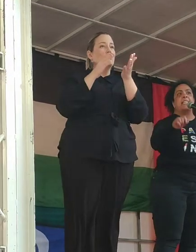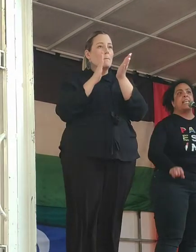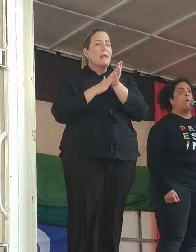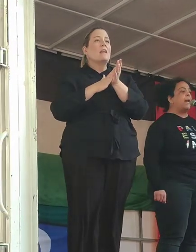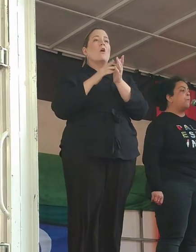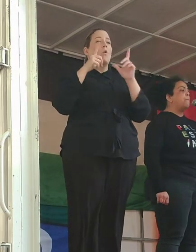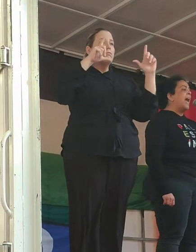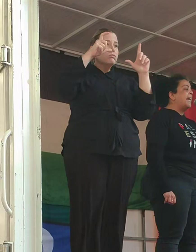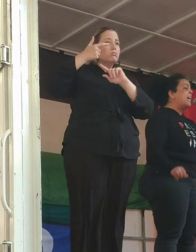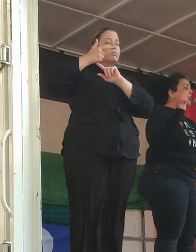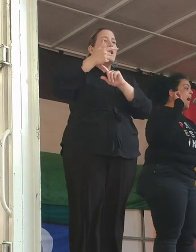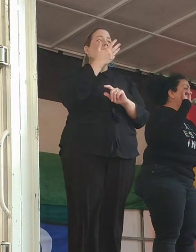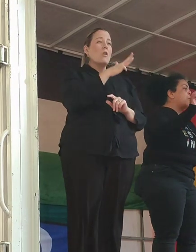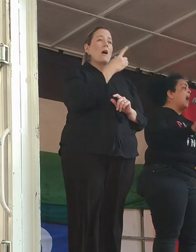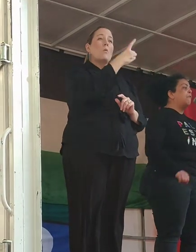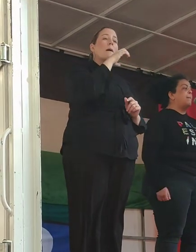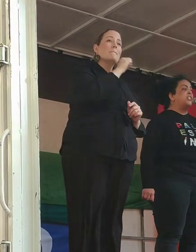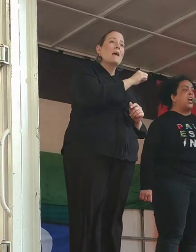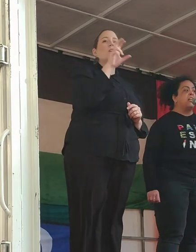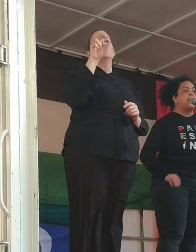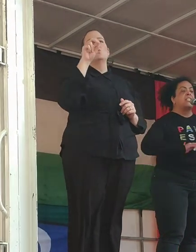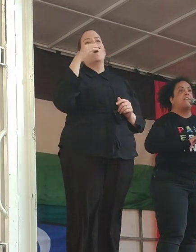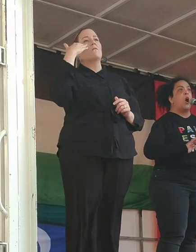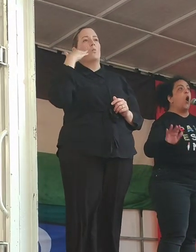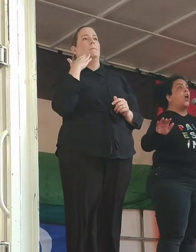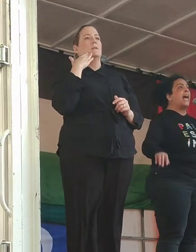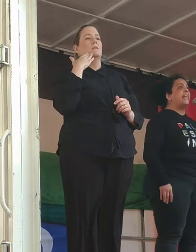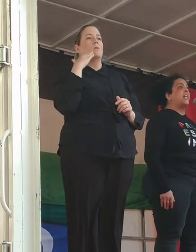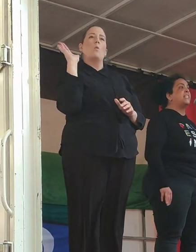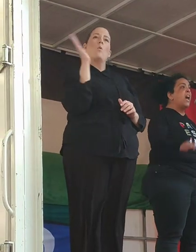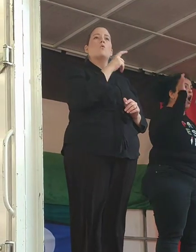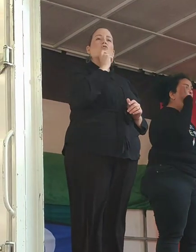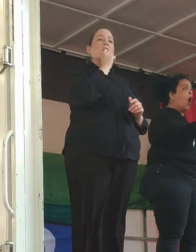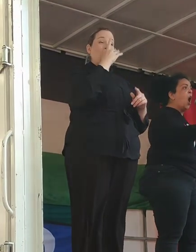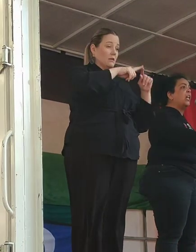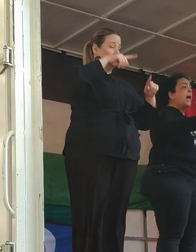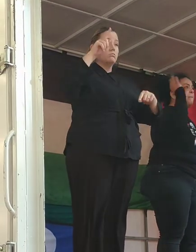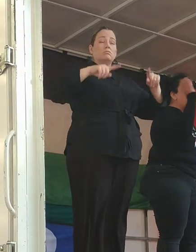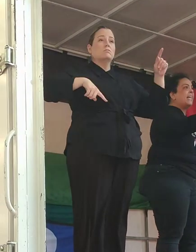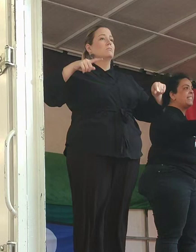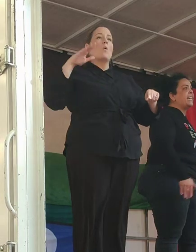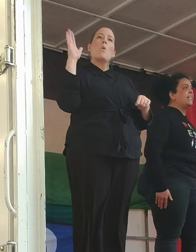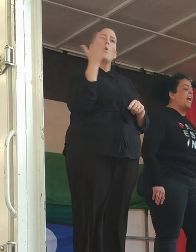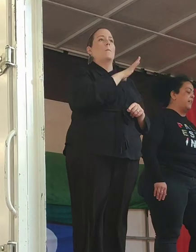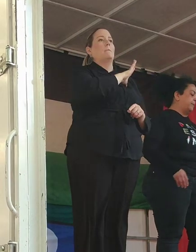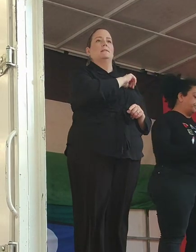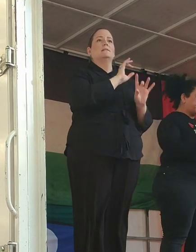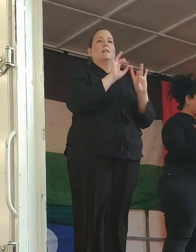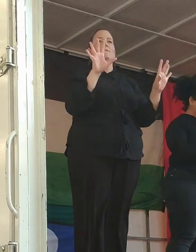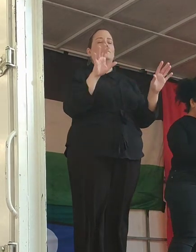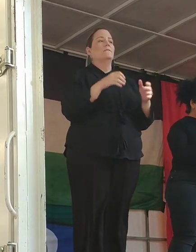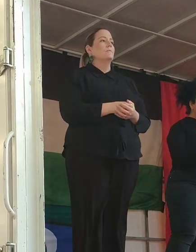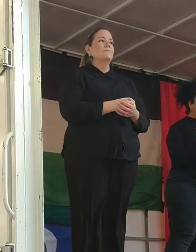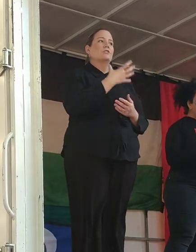operators, 91 men and 12 women journalists of all ages, all